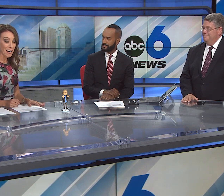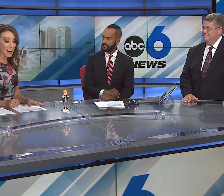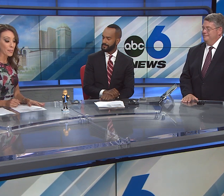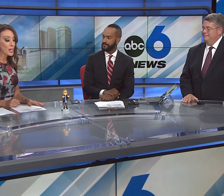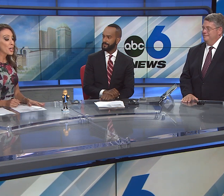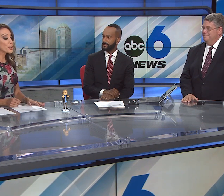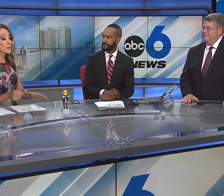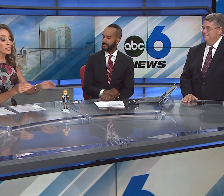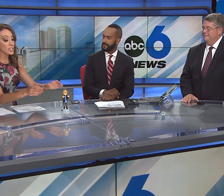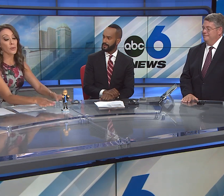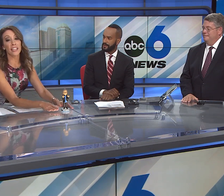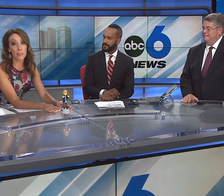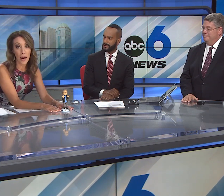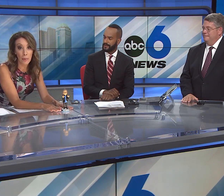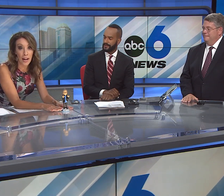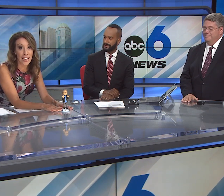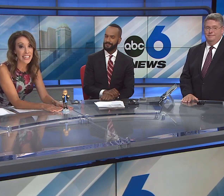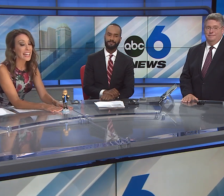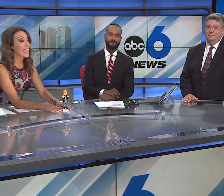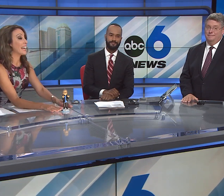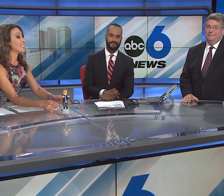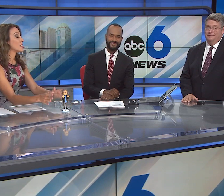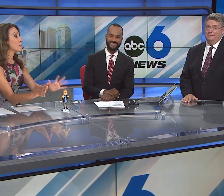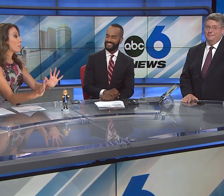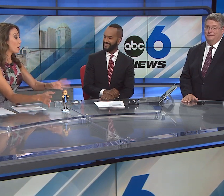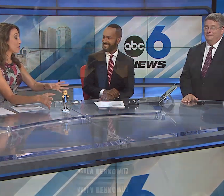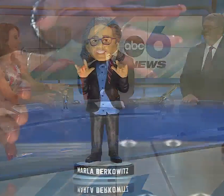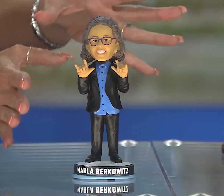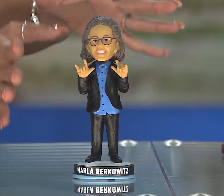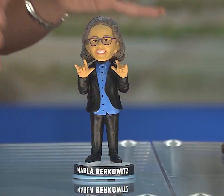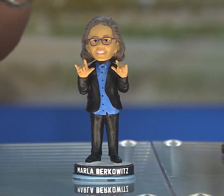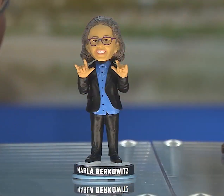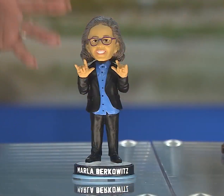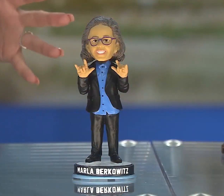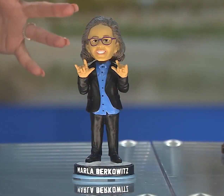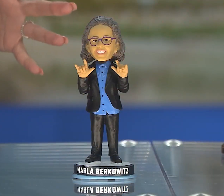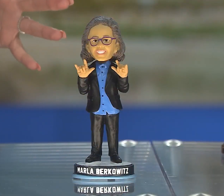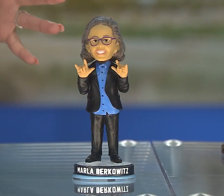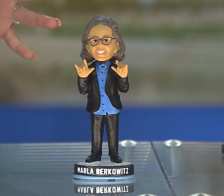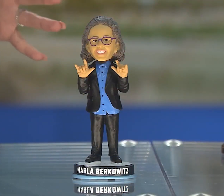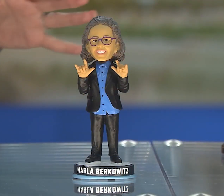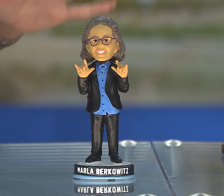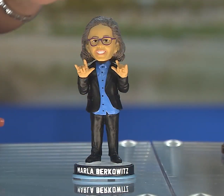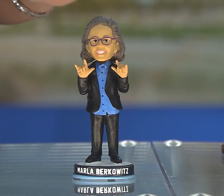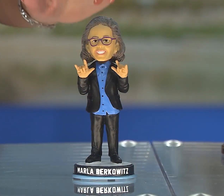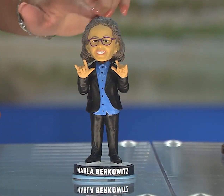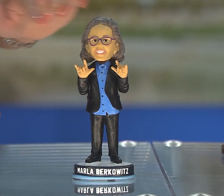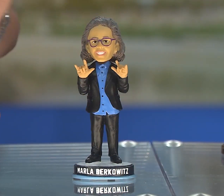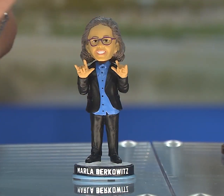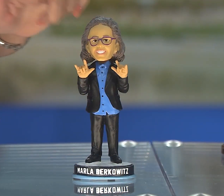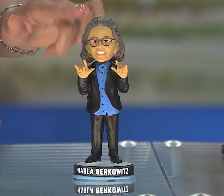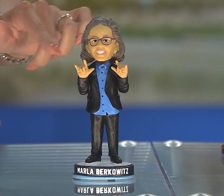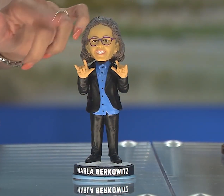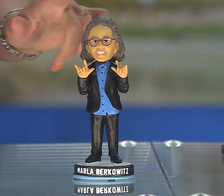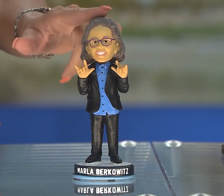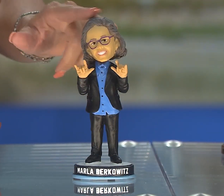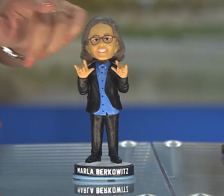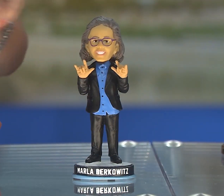abc6onyourside.com. You could still get the bobblehead, and part of that goes to charity as well. So you can still get this bobblehead right